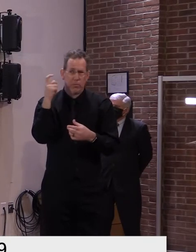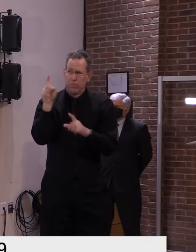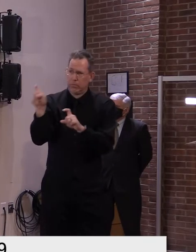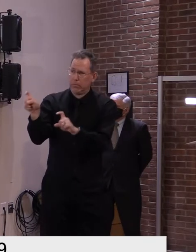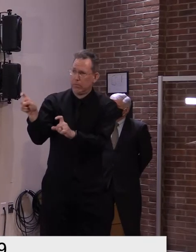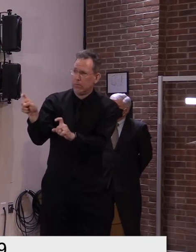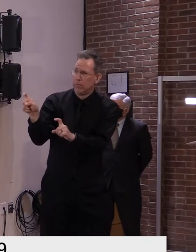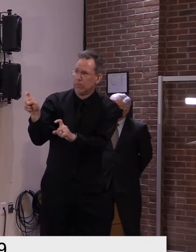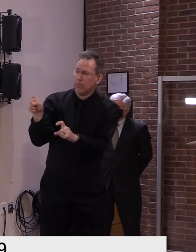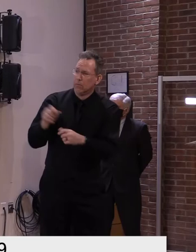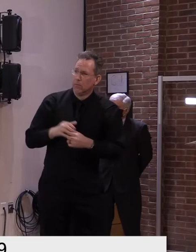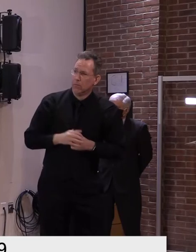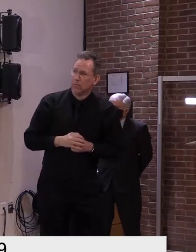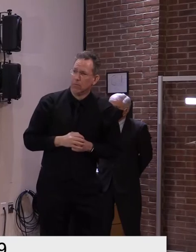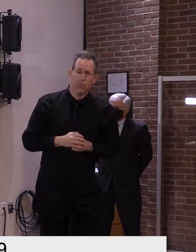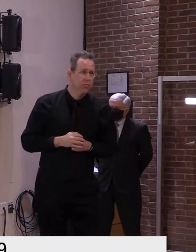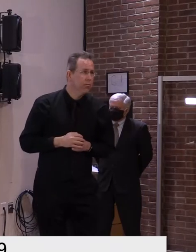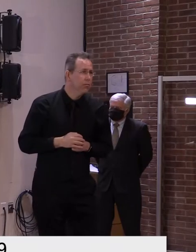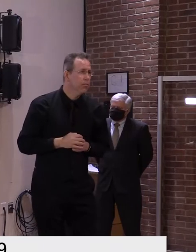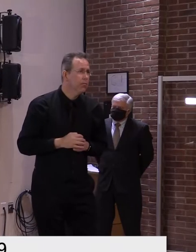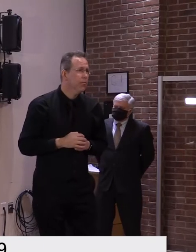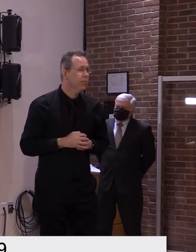Michelle Levine.